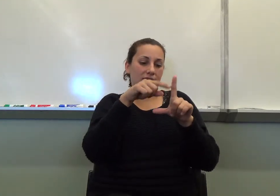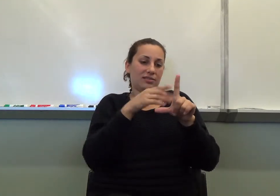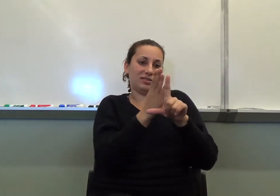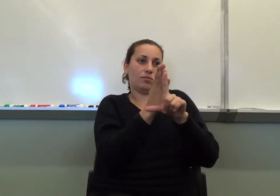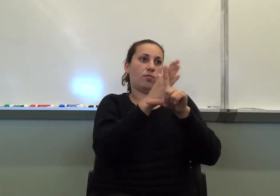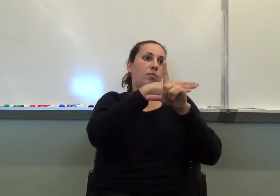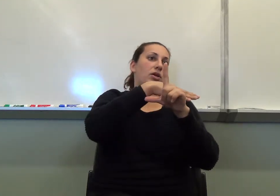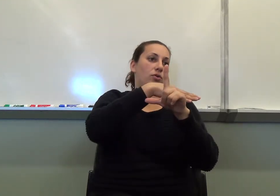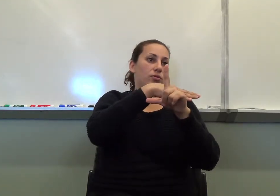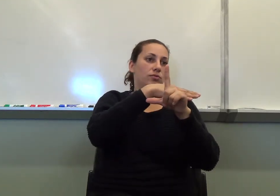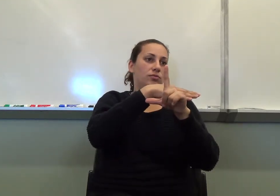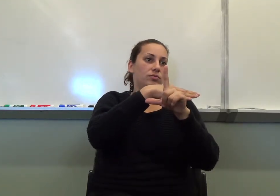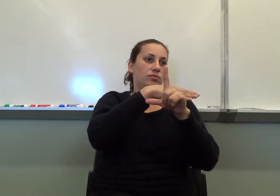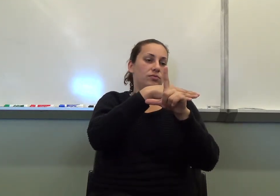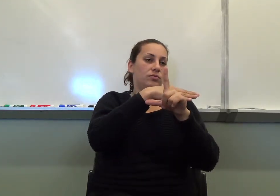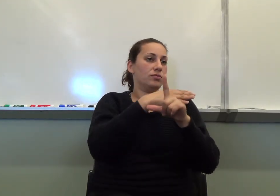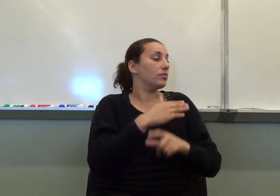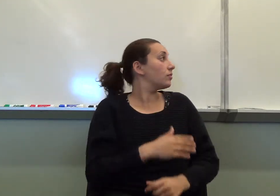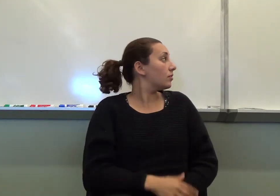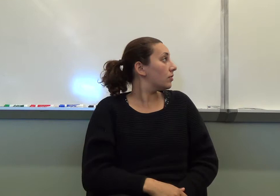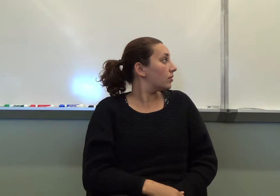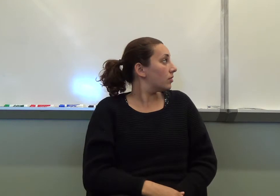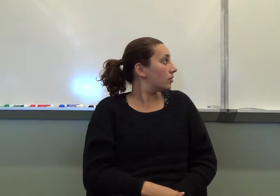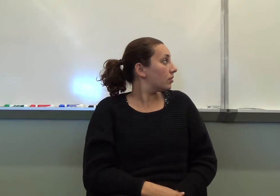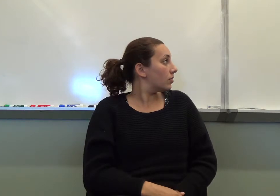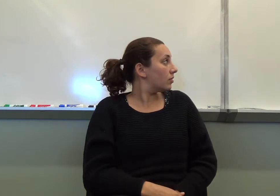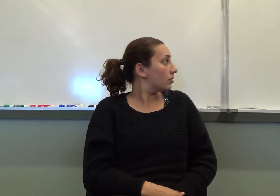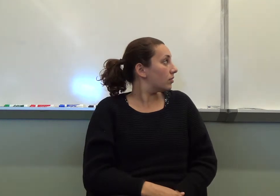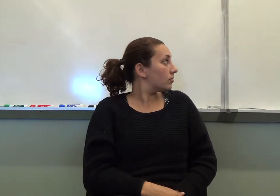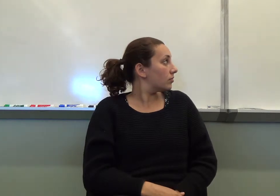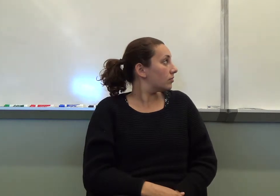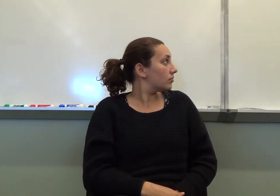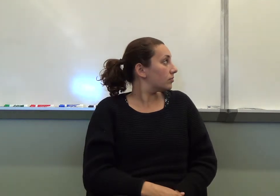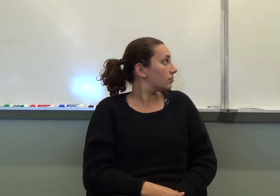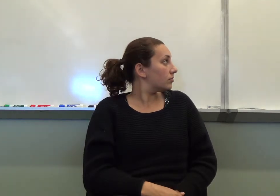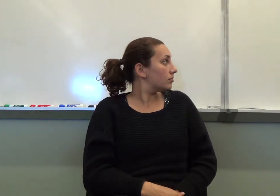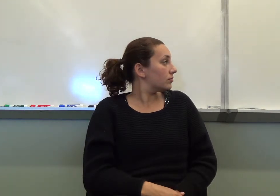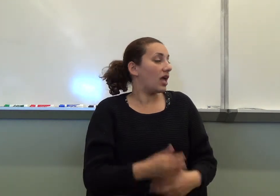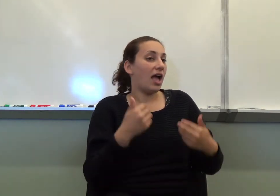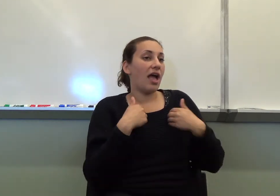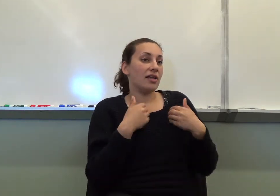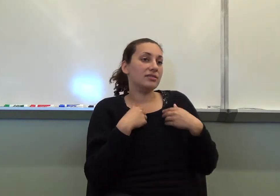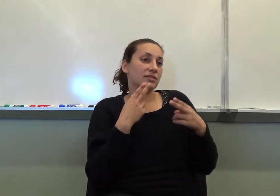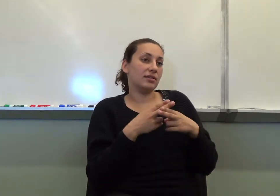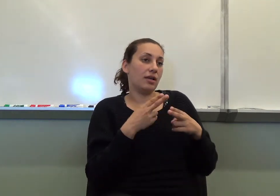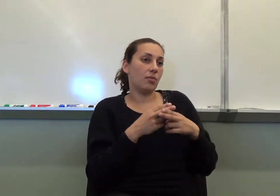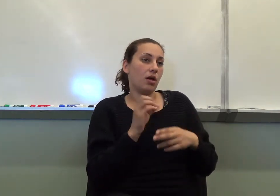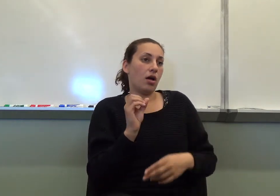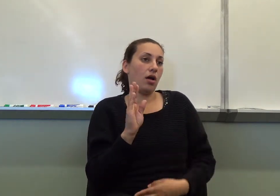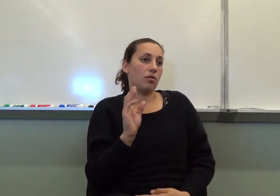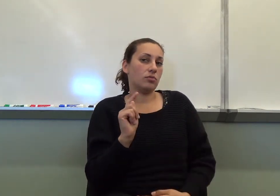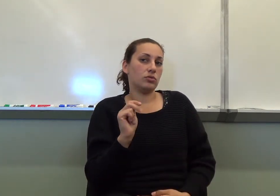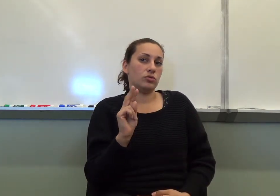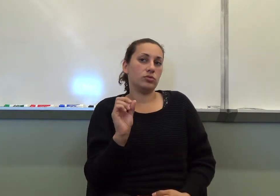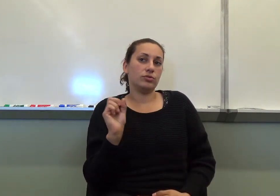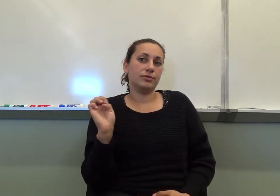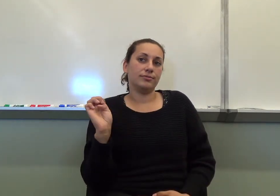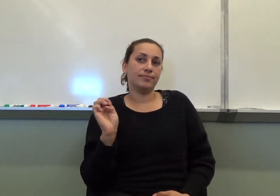90 degrees, and that gives it the name obtuse. So that has to do with